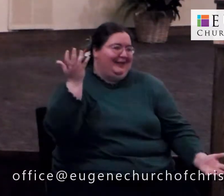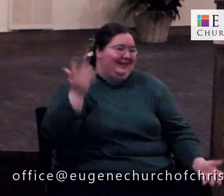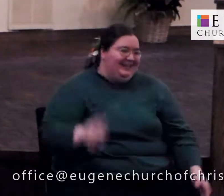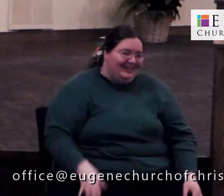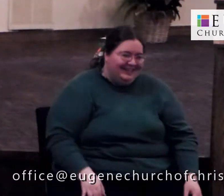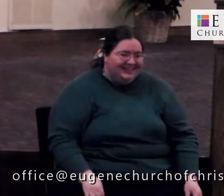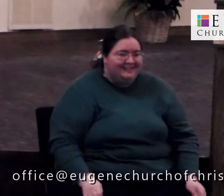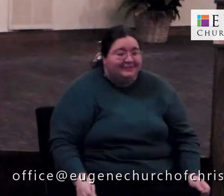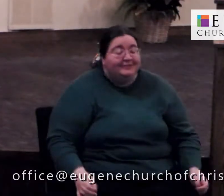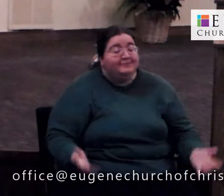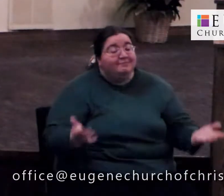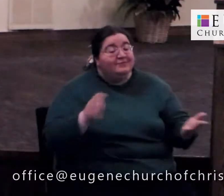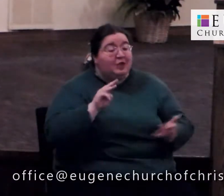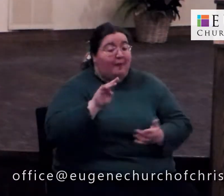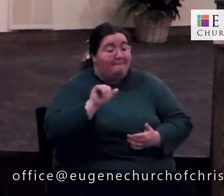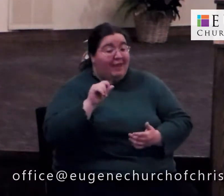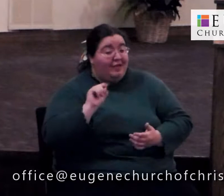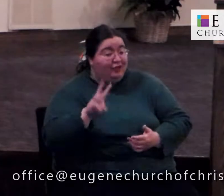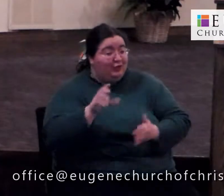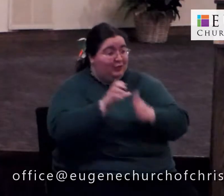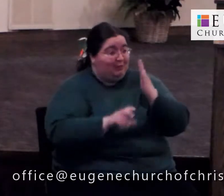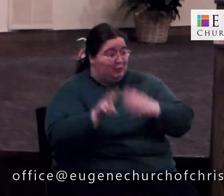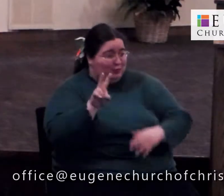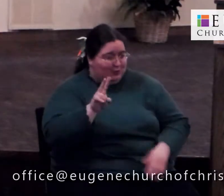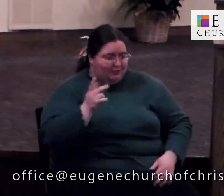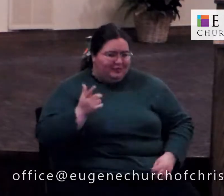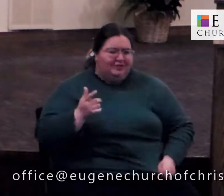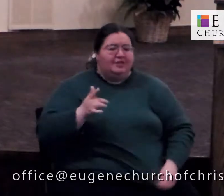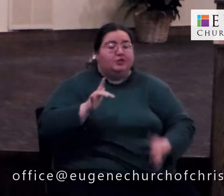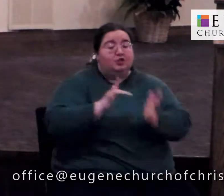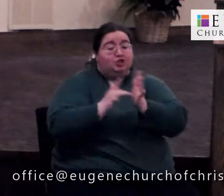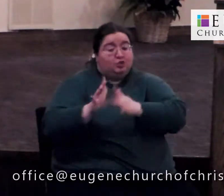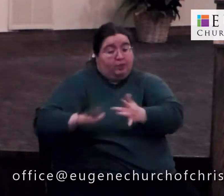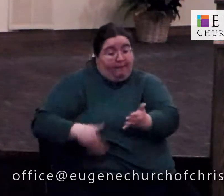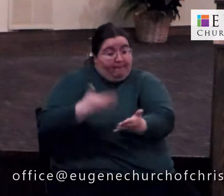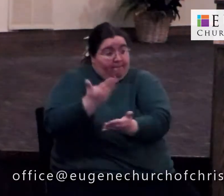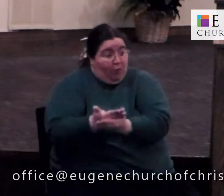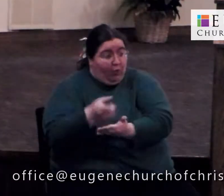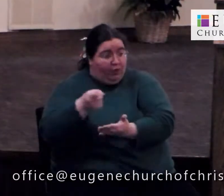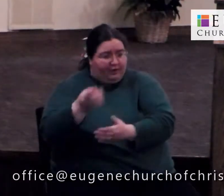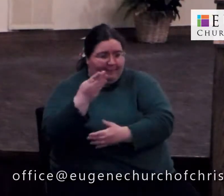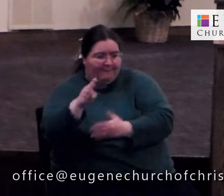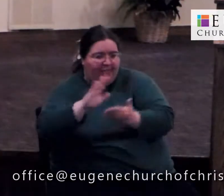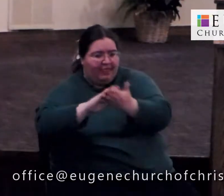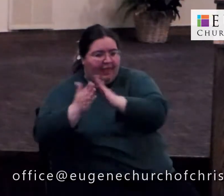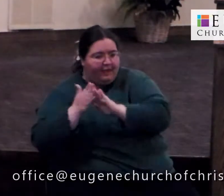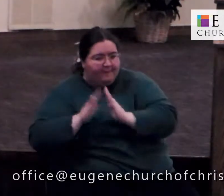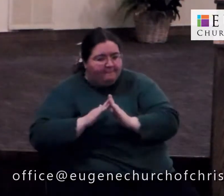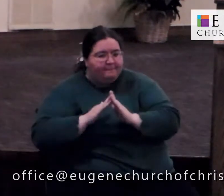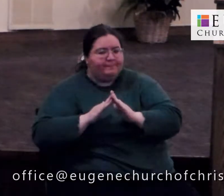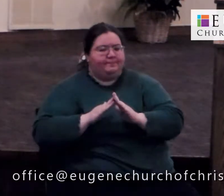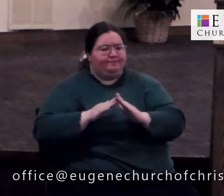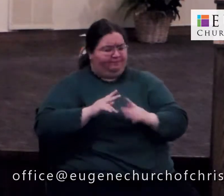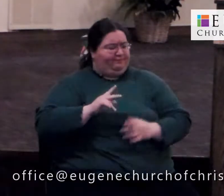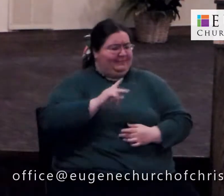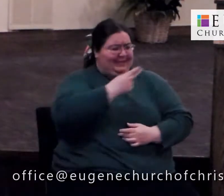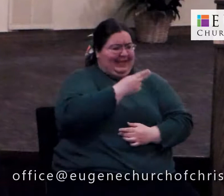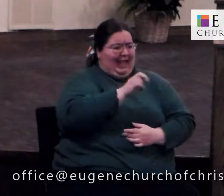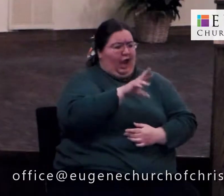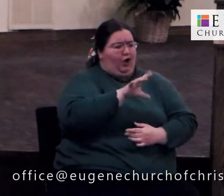After Jesus was born in Bethlehem in Judea during the time of King Herod, Magi from the east came to Jerusalem and asked, "Where is the one who has